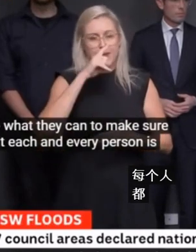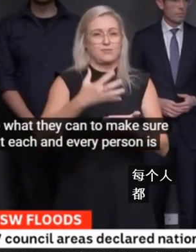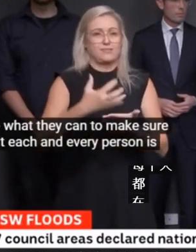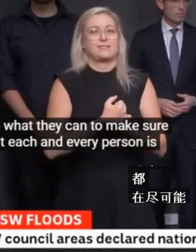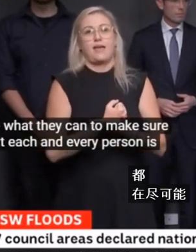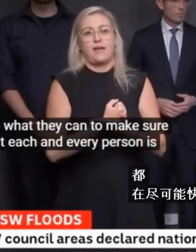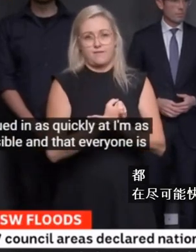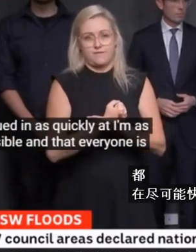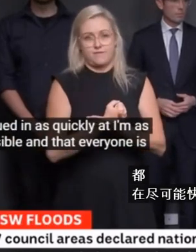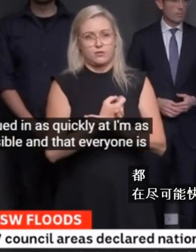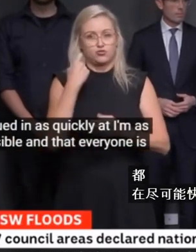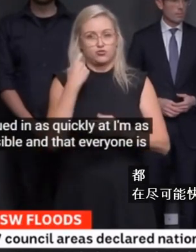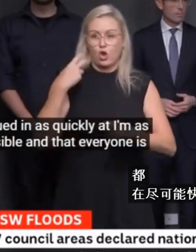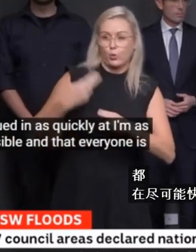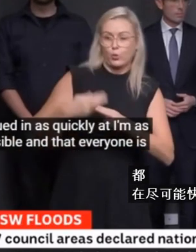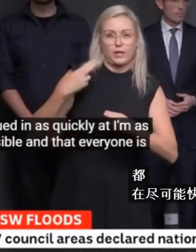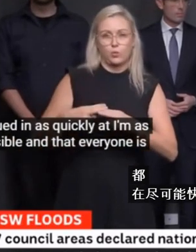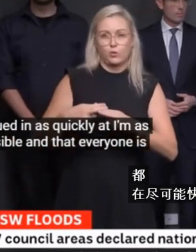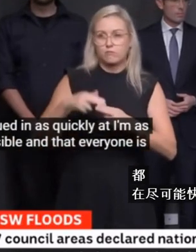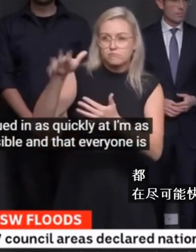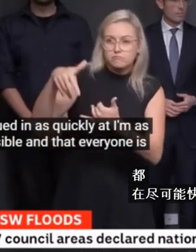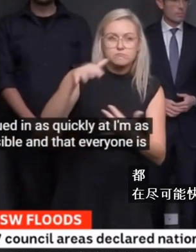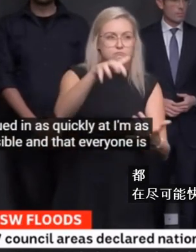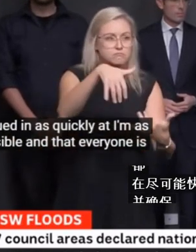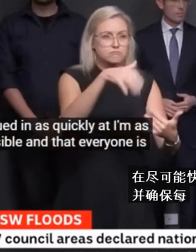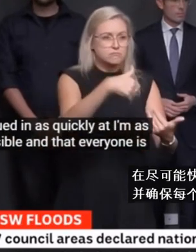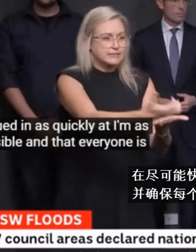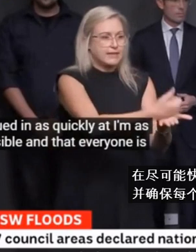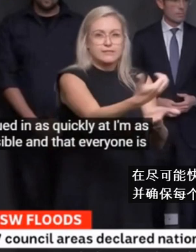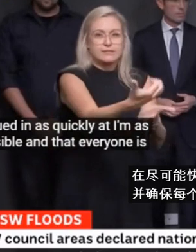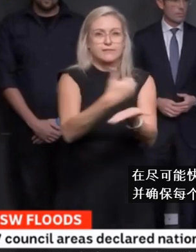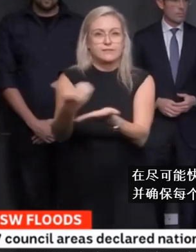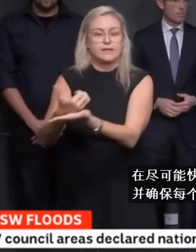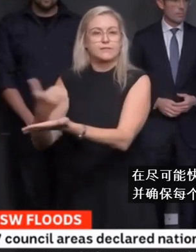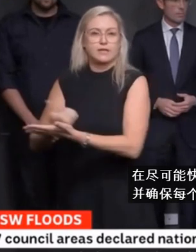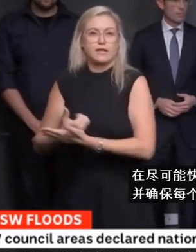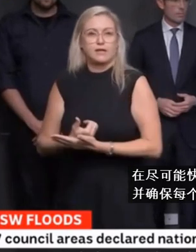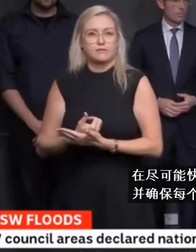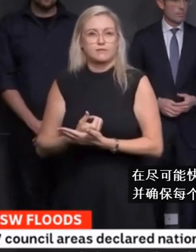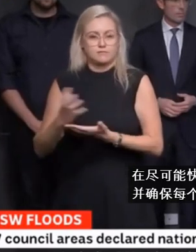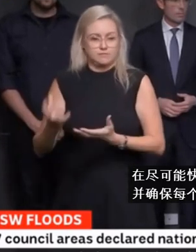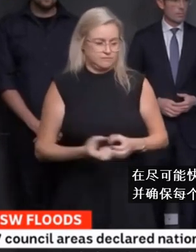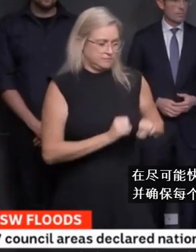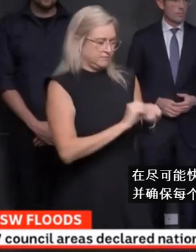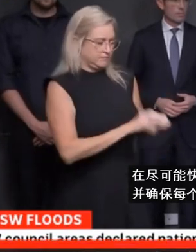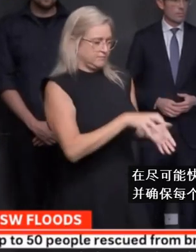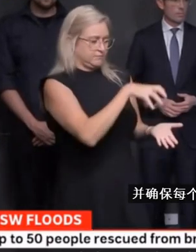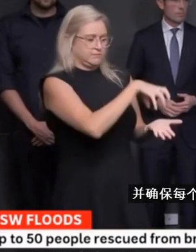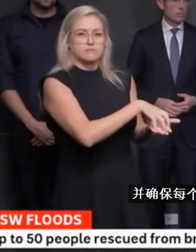rescued in as quickly a time as possible and that everyone is safe.